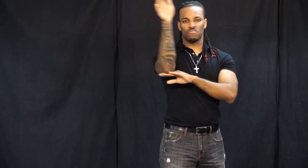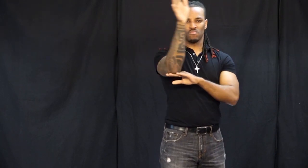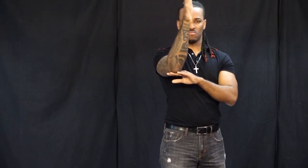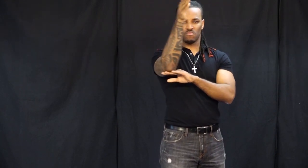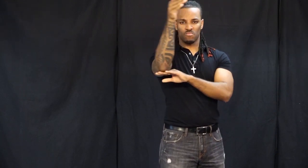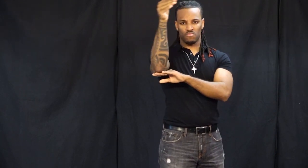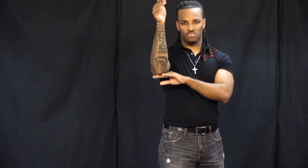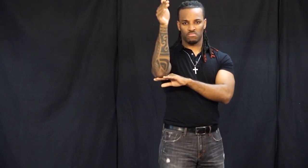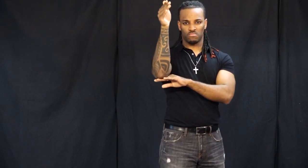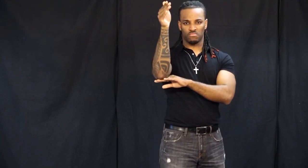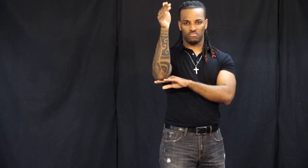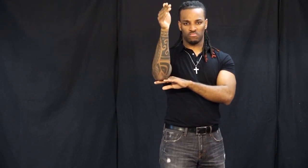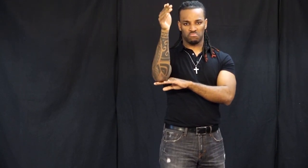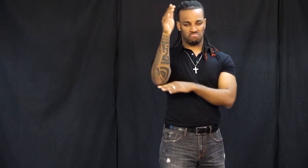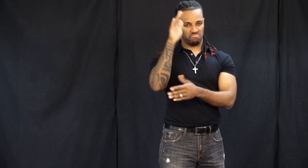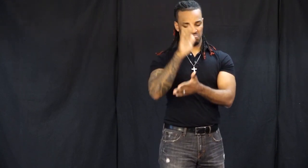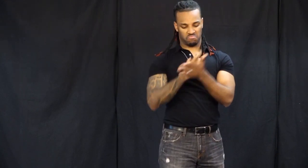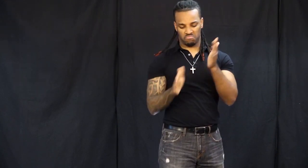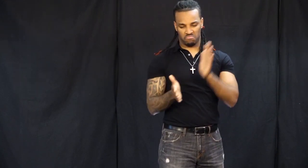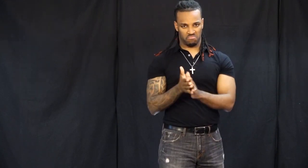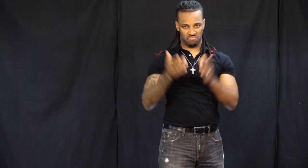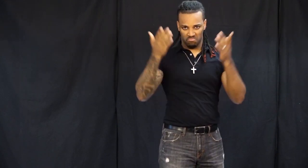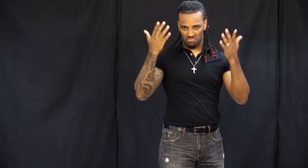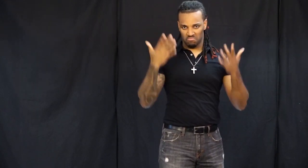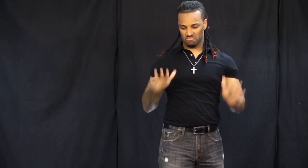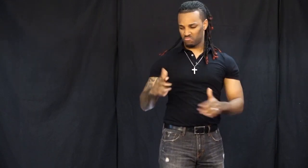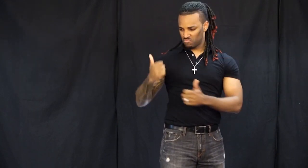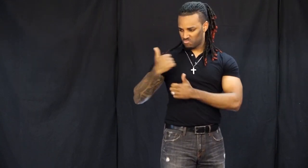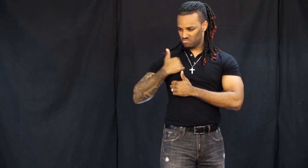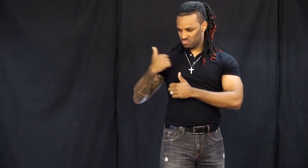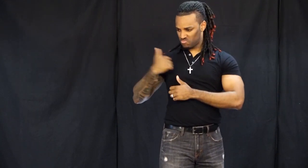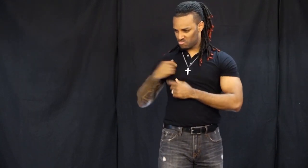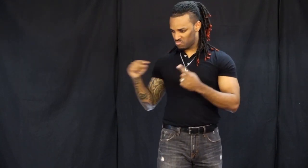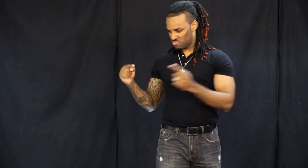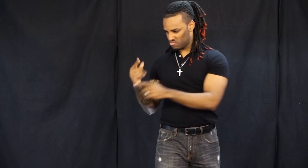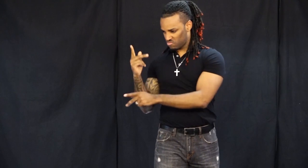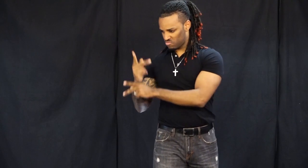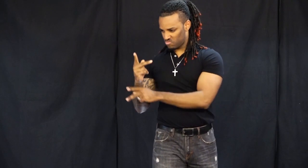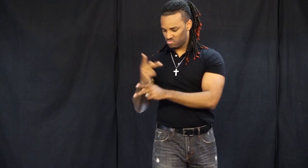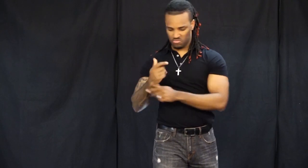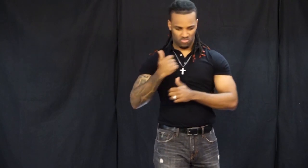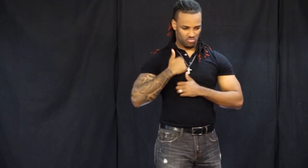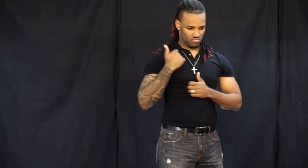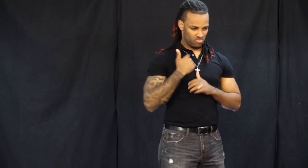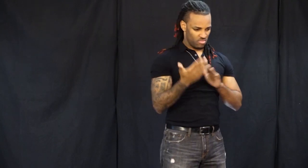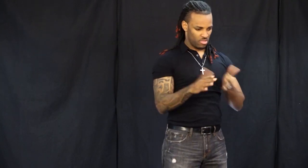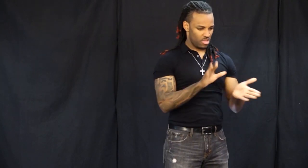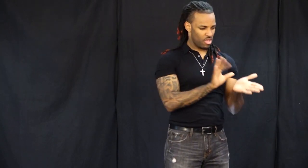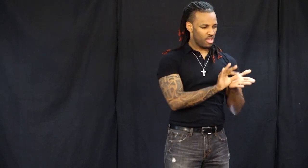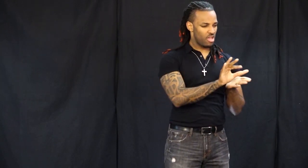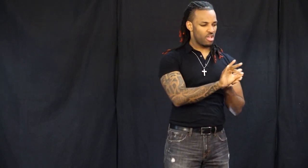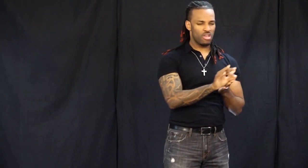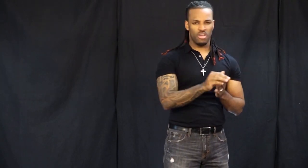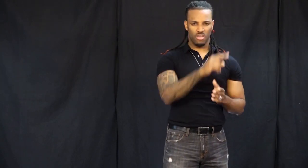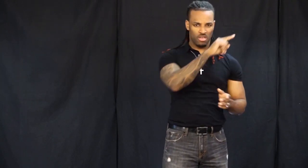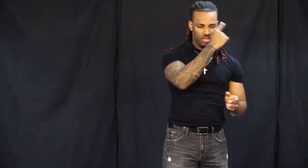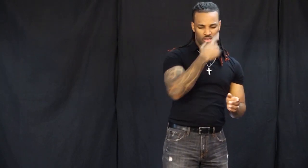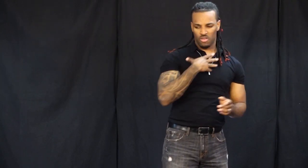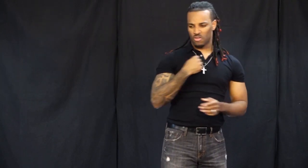white handkerchief. And just like that, it's over. We tend to our wounded, we count our dead. Black and white soldiers